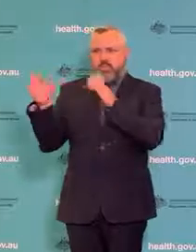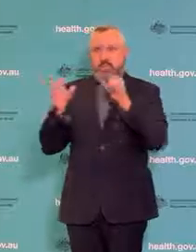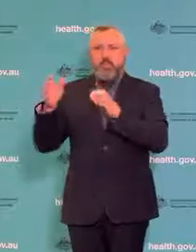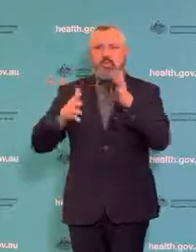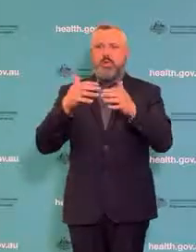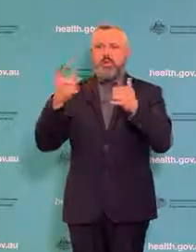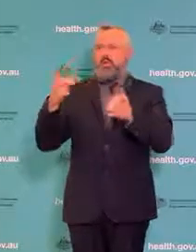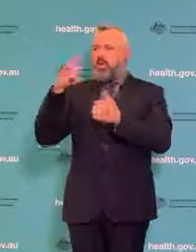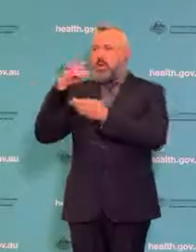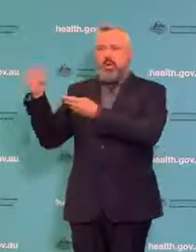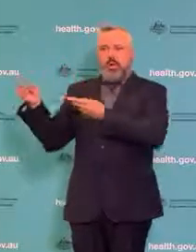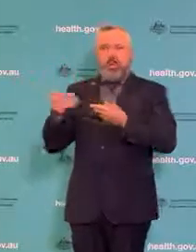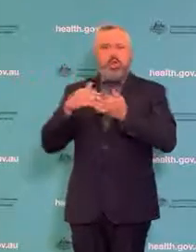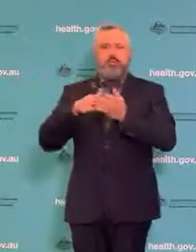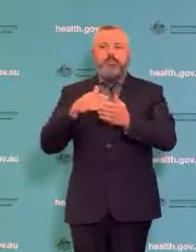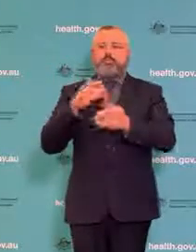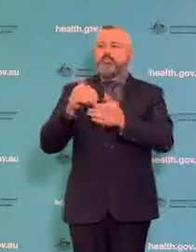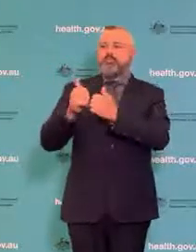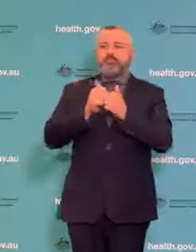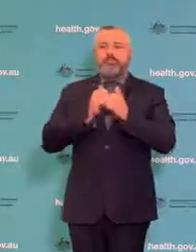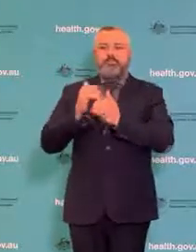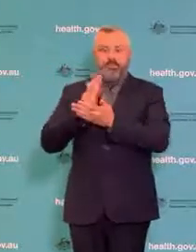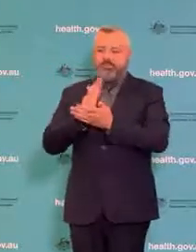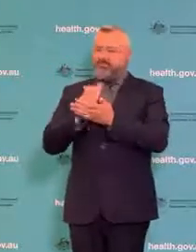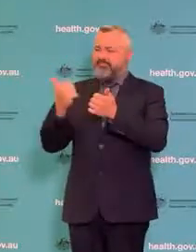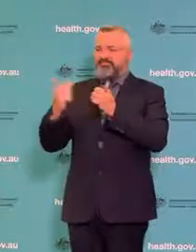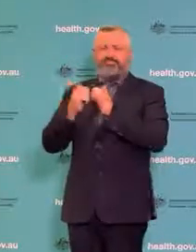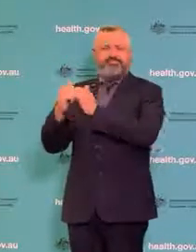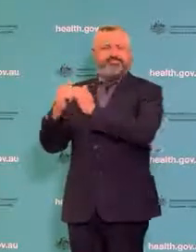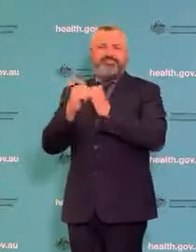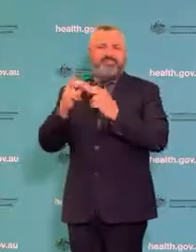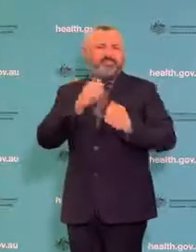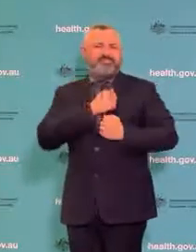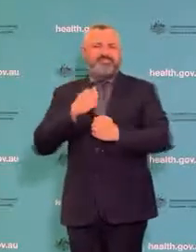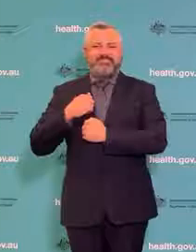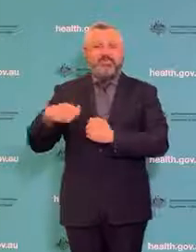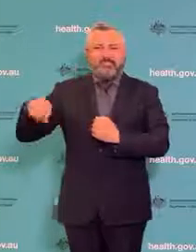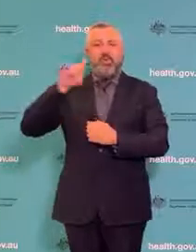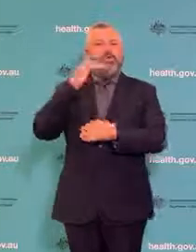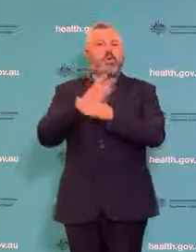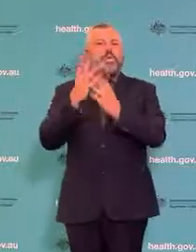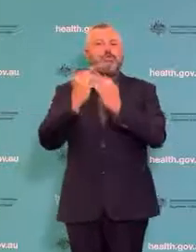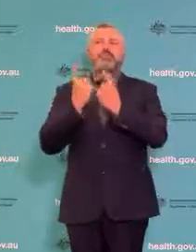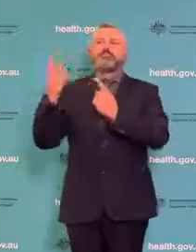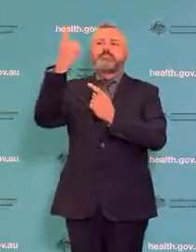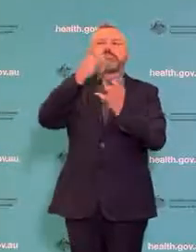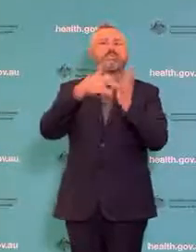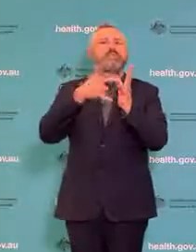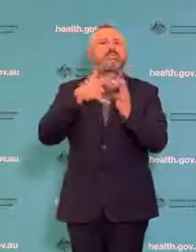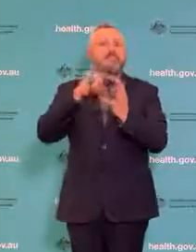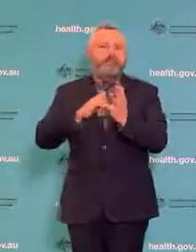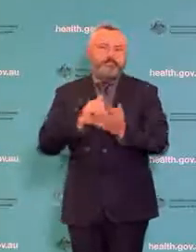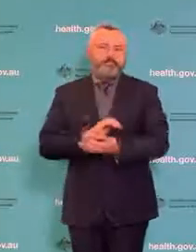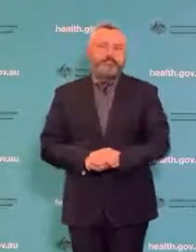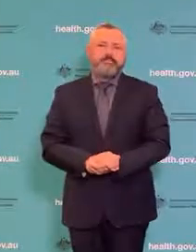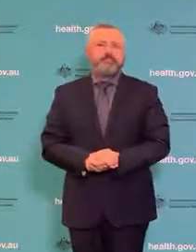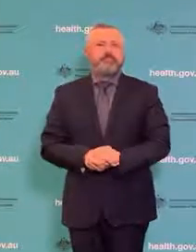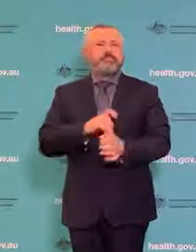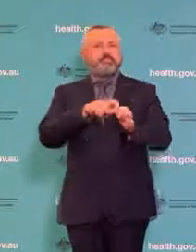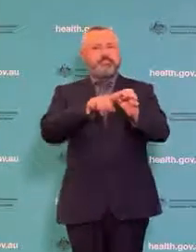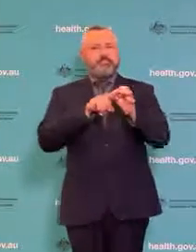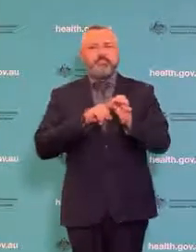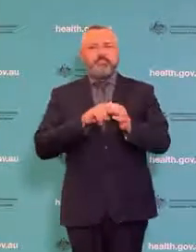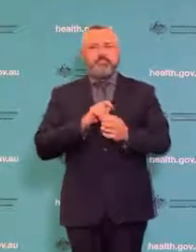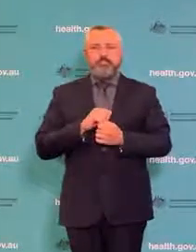love to work with, but that's being worked through at a local level. And I suppose will the Department of Health, seeing as we're now looking at the option of using more defence